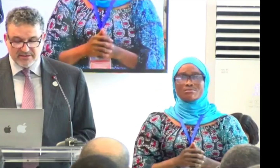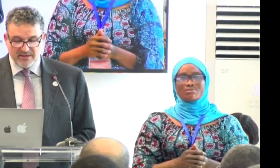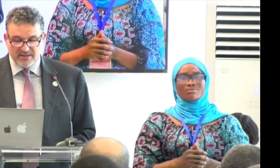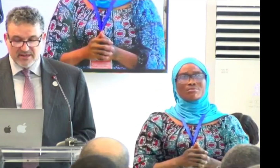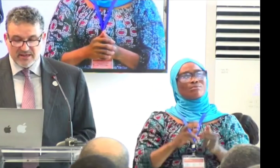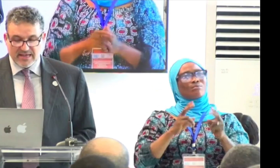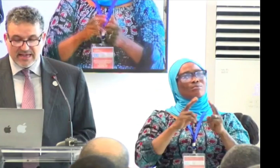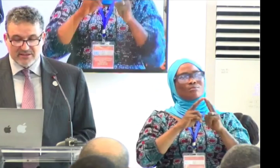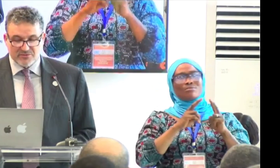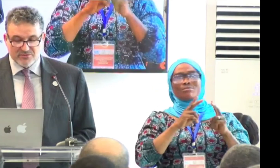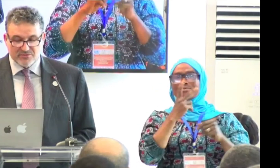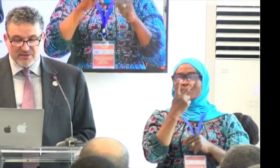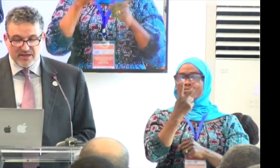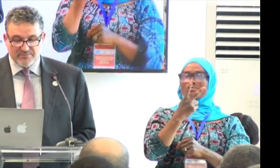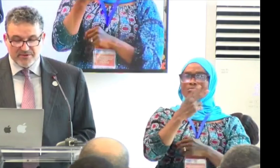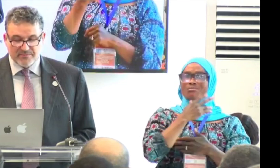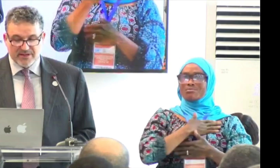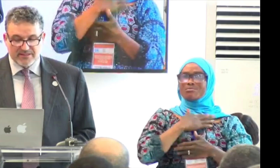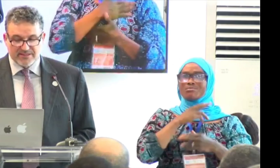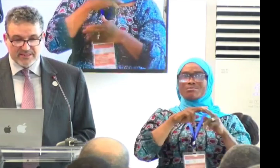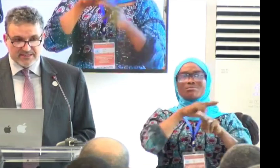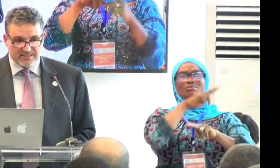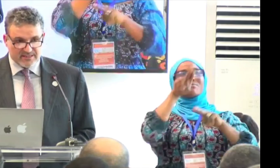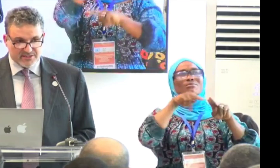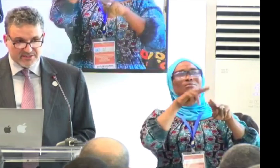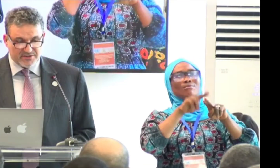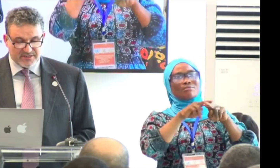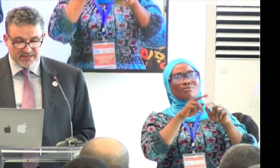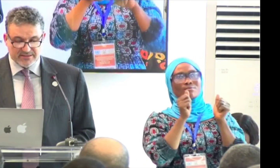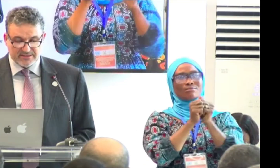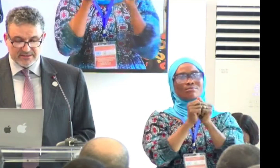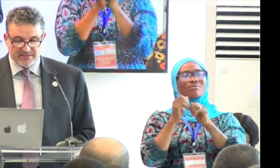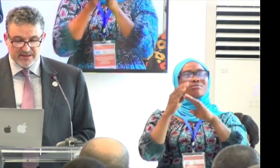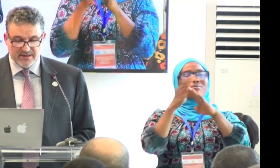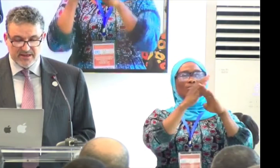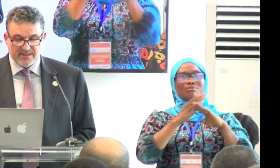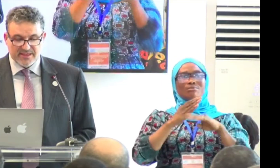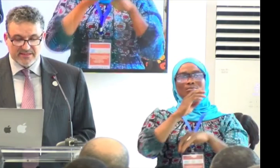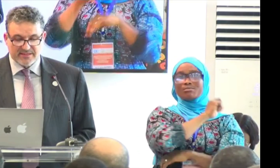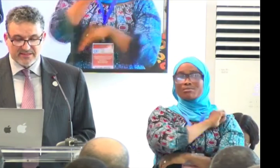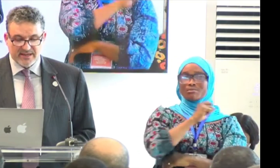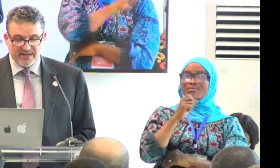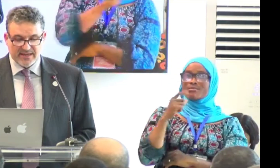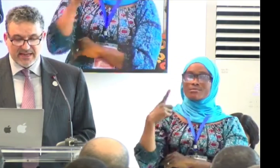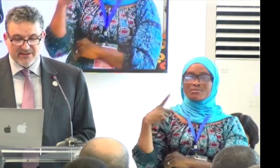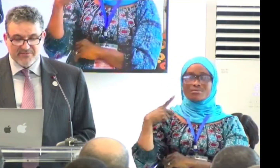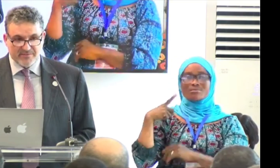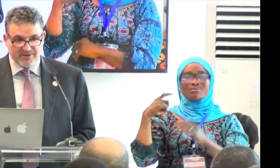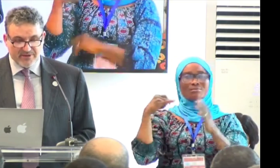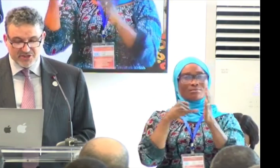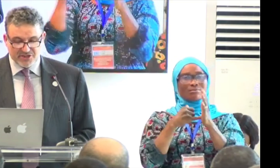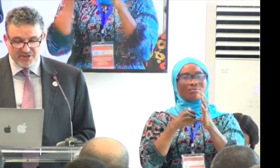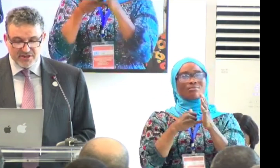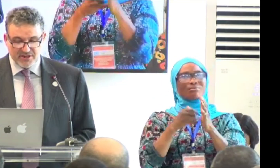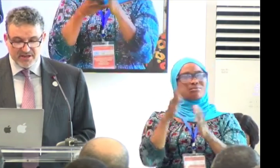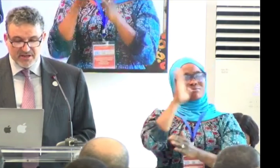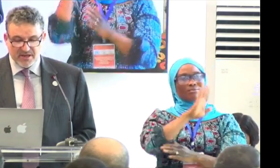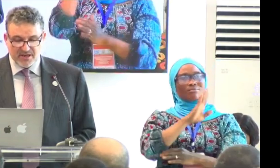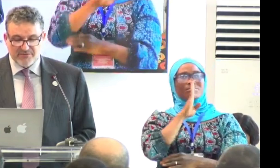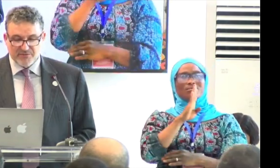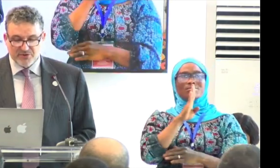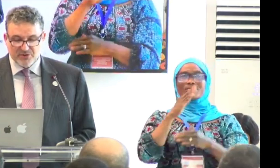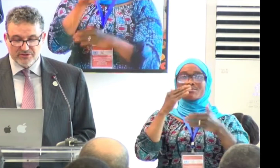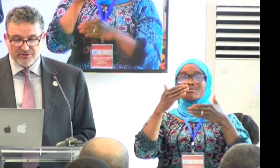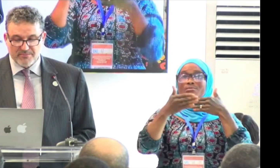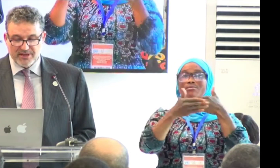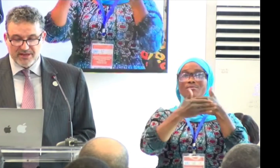permanent and 2 non-permanent seats in the Security Council. This can never be reached